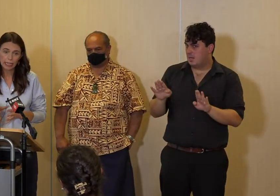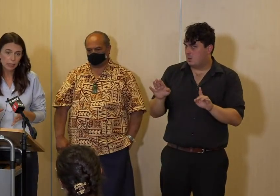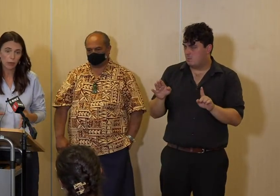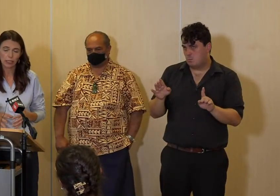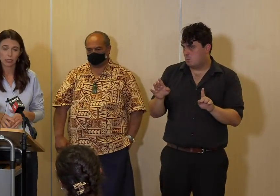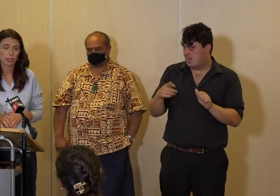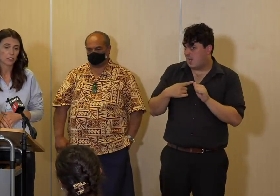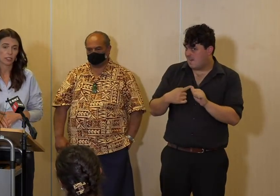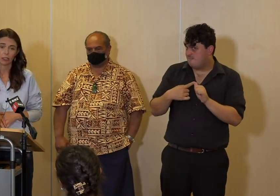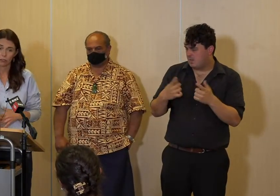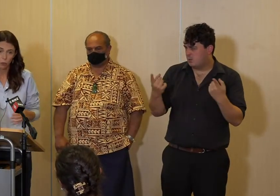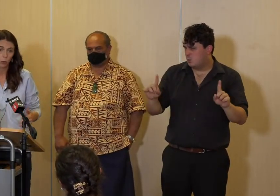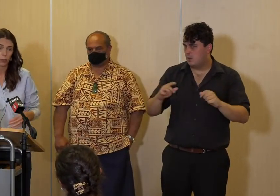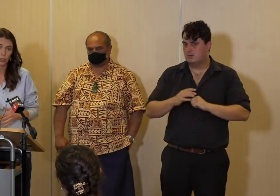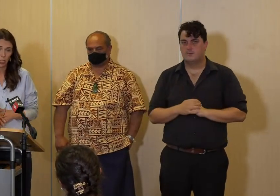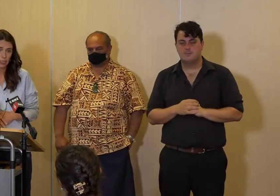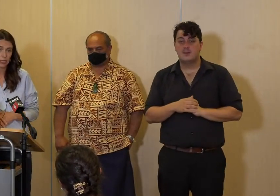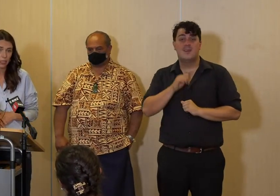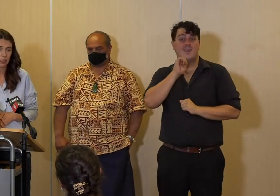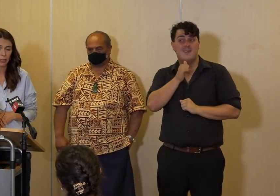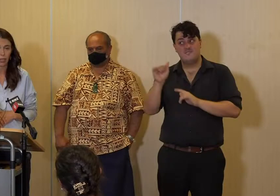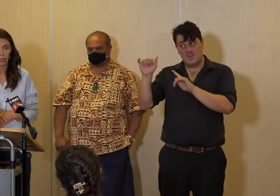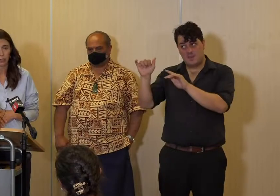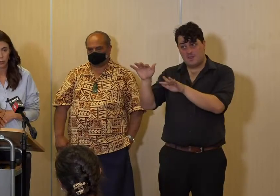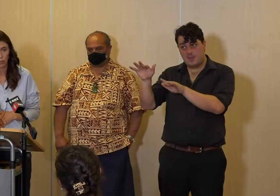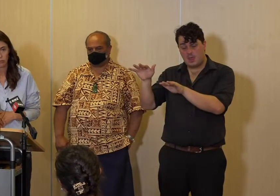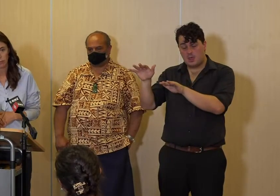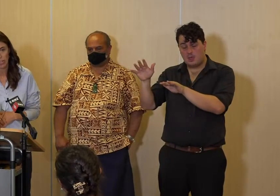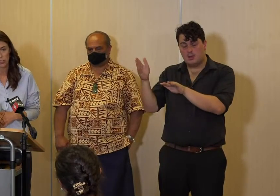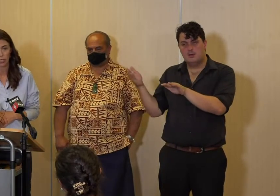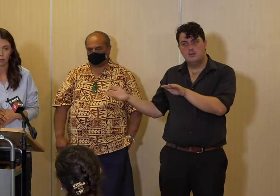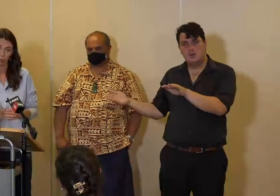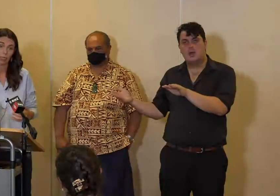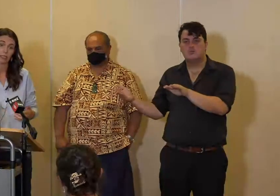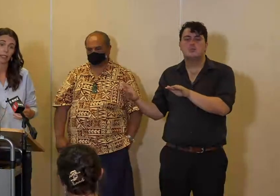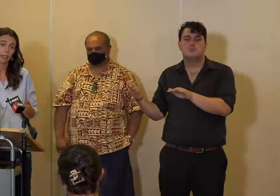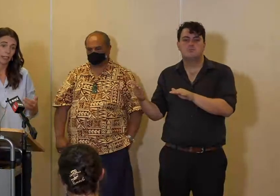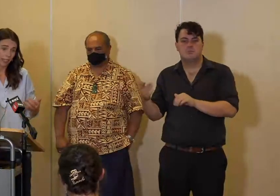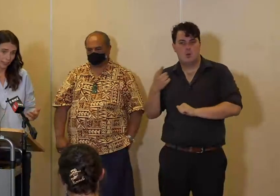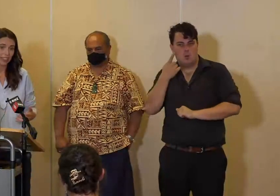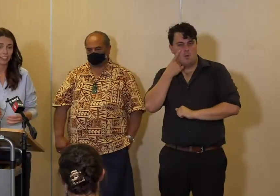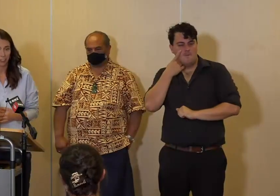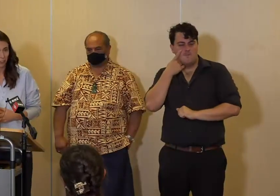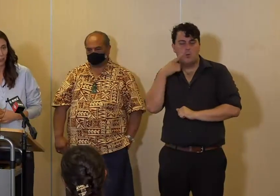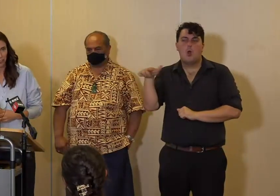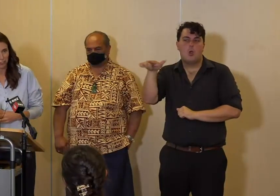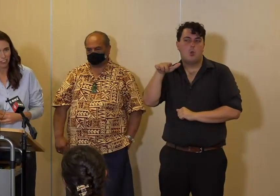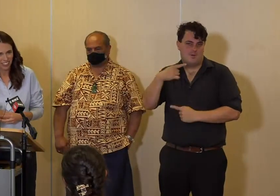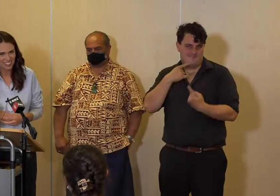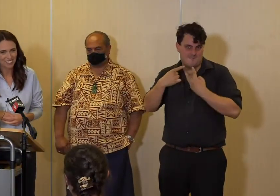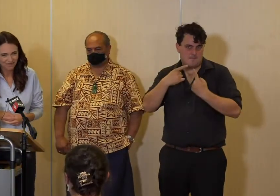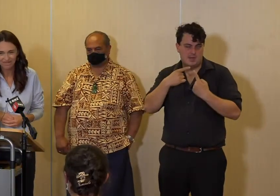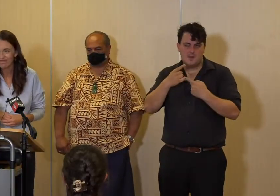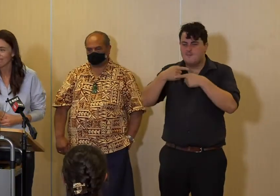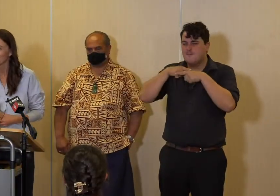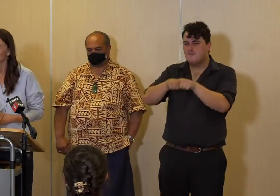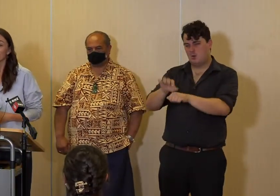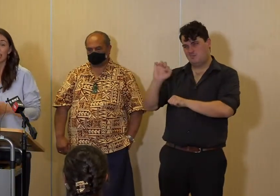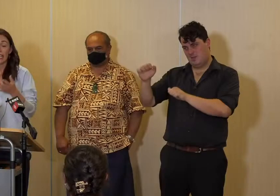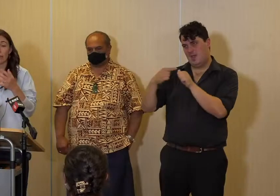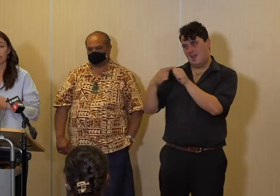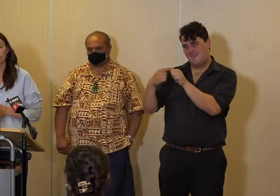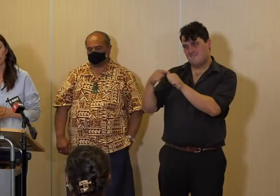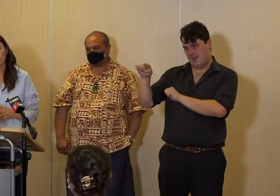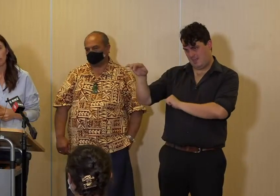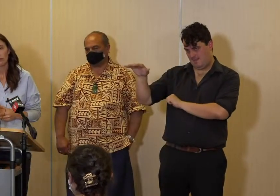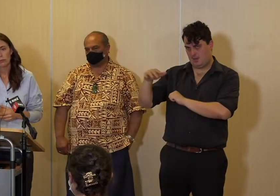to anyone in the region, of course, just seek local information, and please adhere to the local advice.